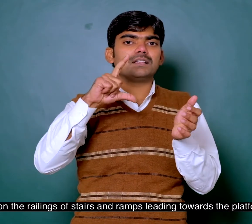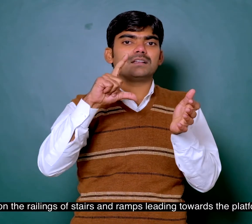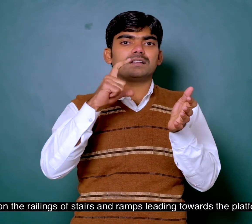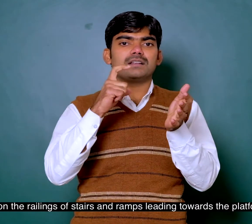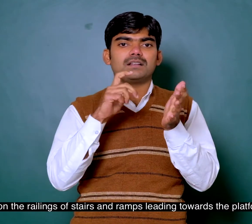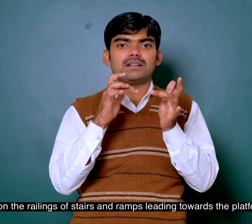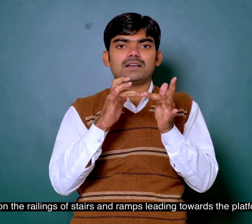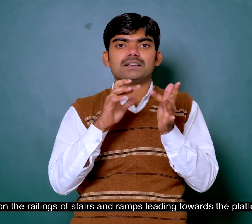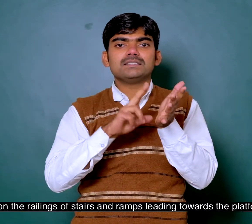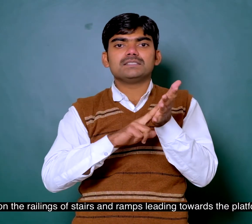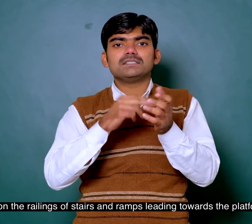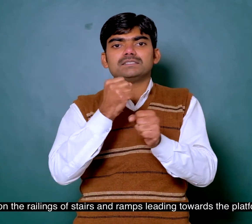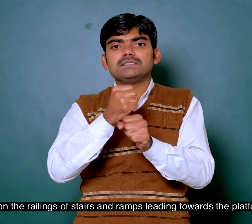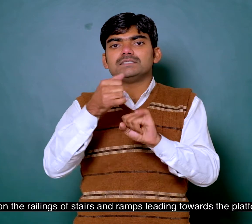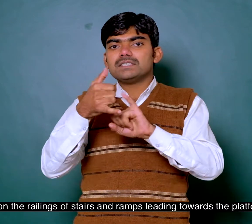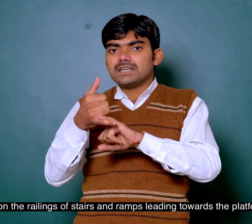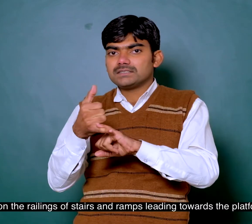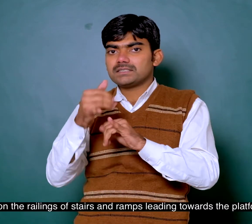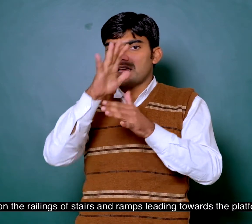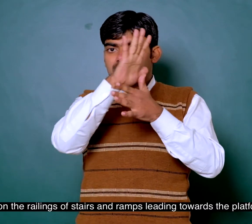ramps leading toward the platforms.